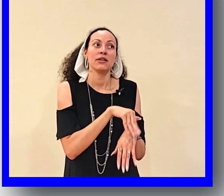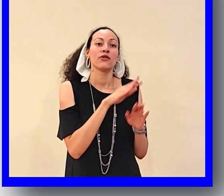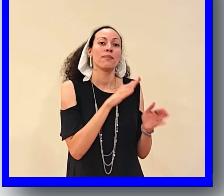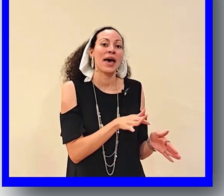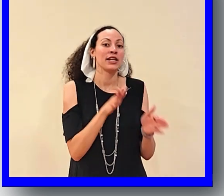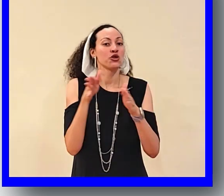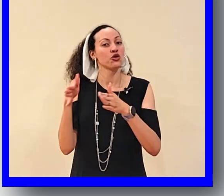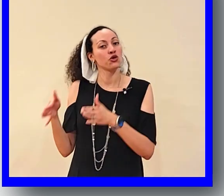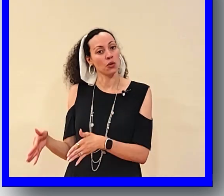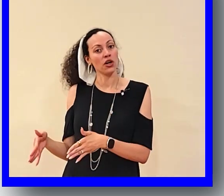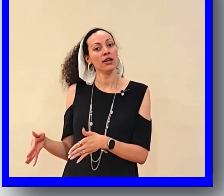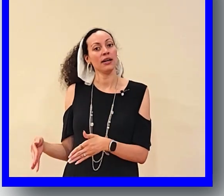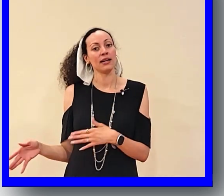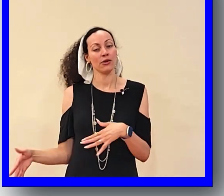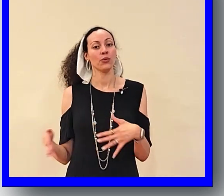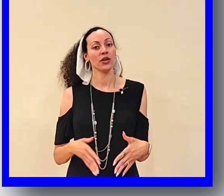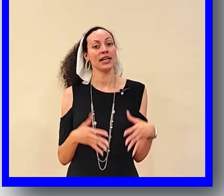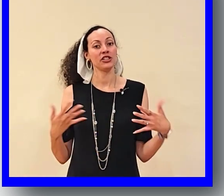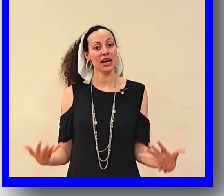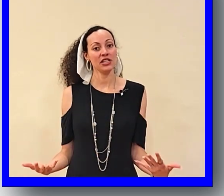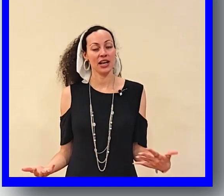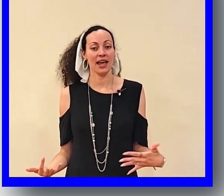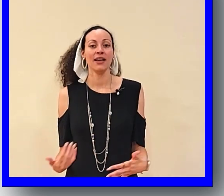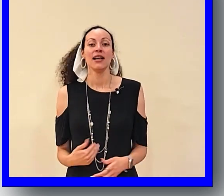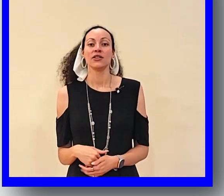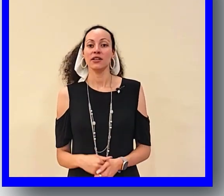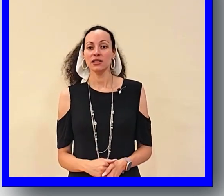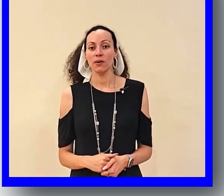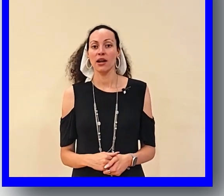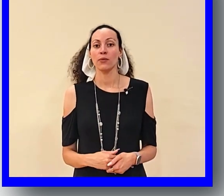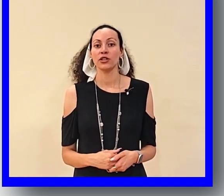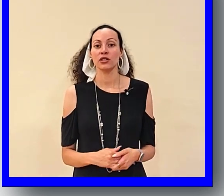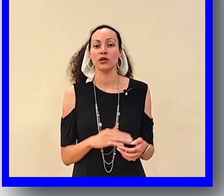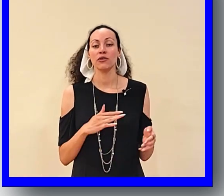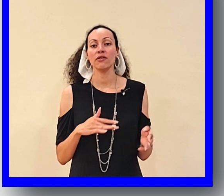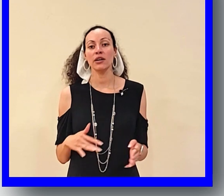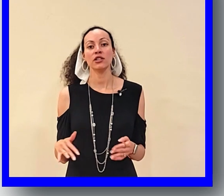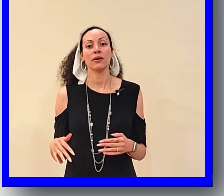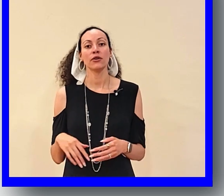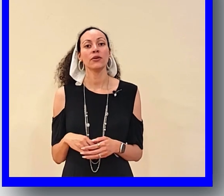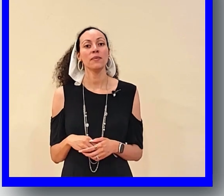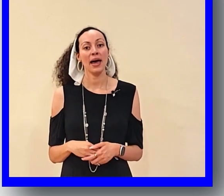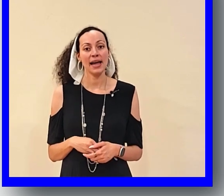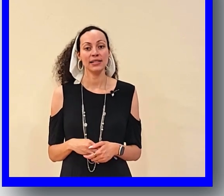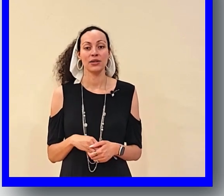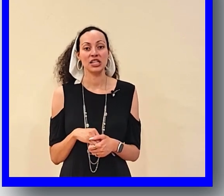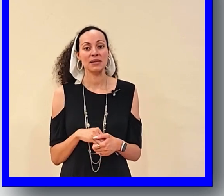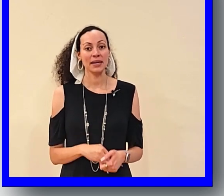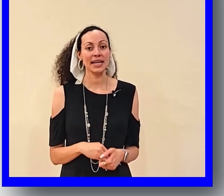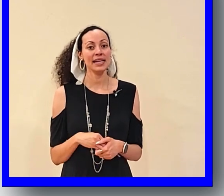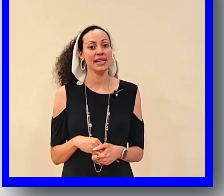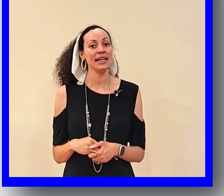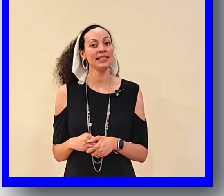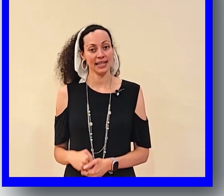I've seen for pet store, another word can change it. So this one, we're just going to finger spell the word pet, which